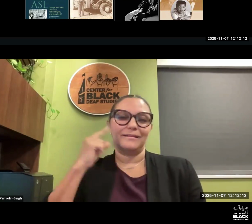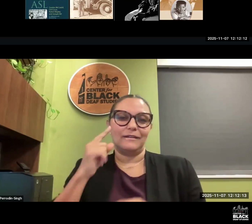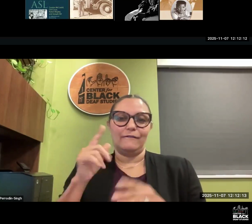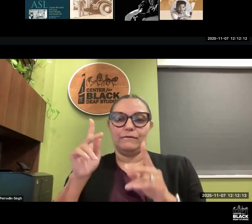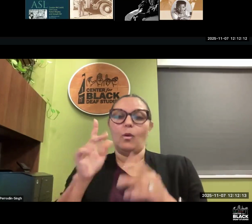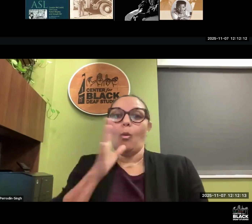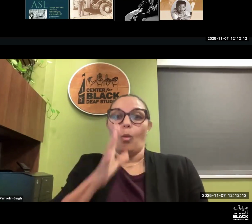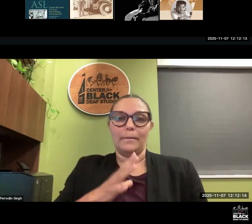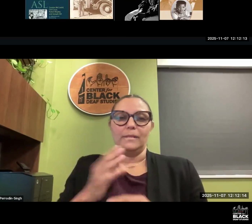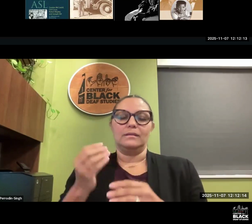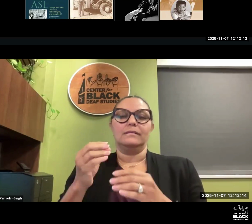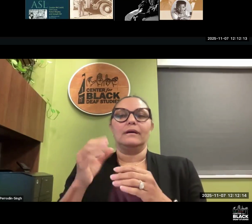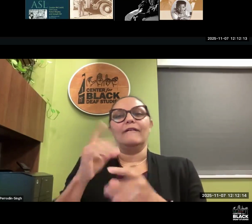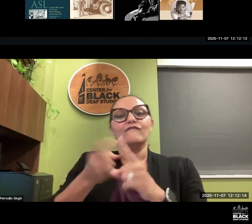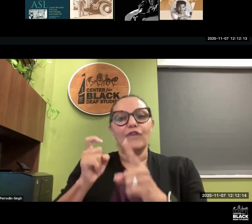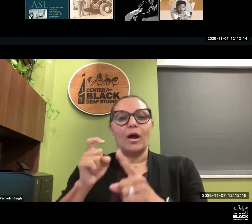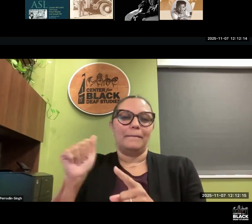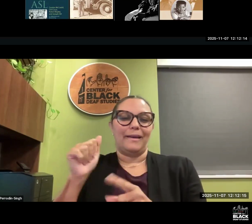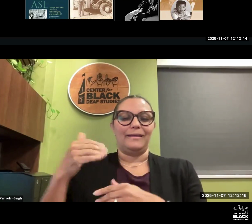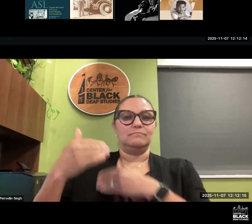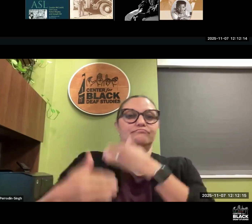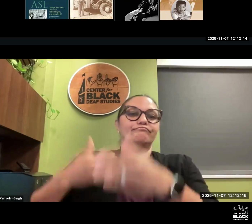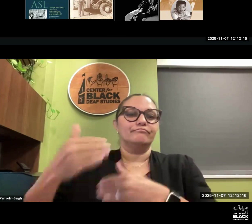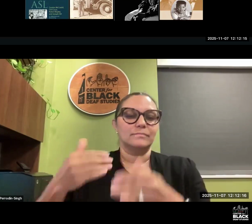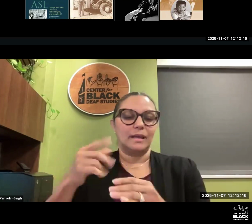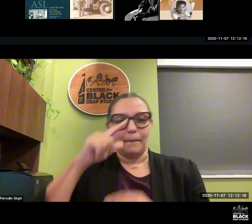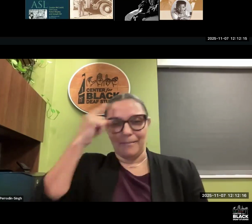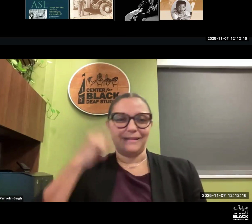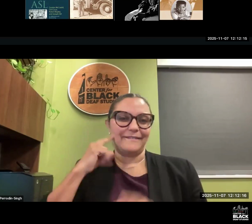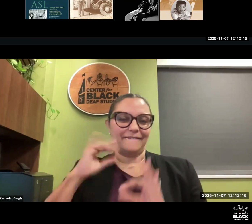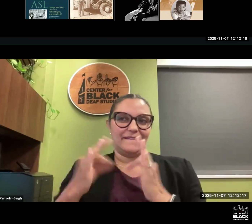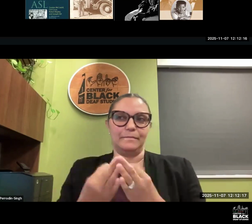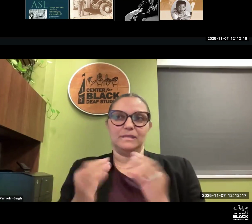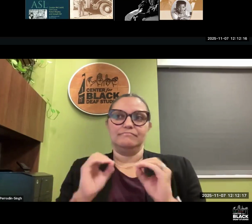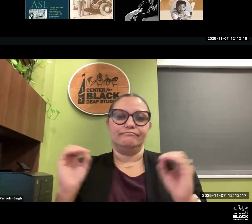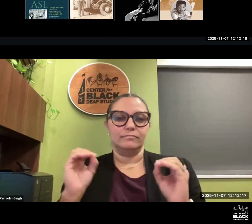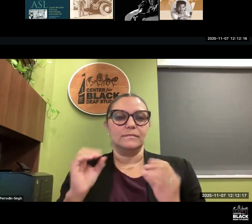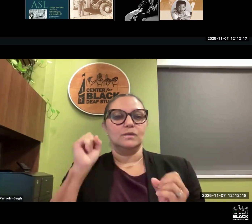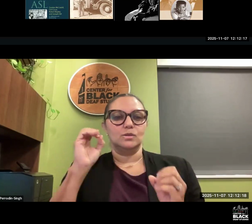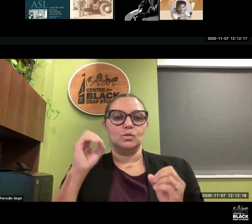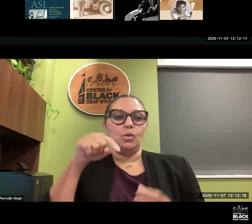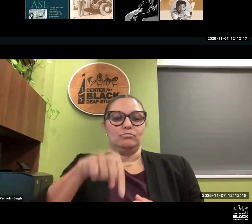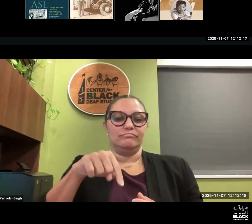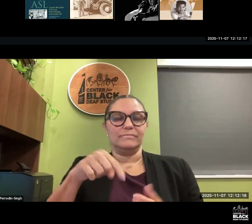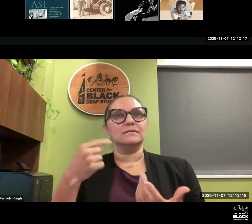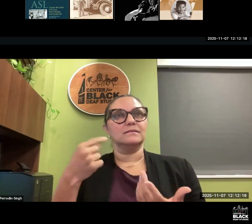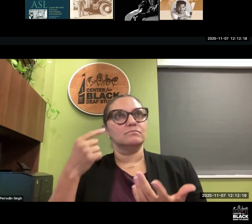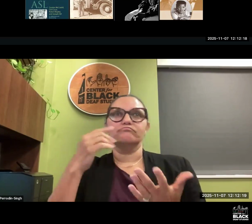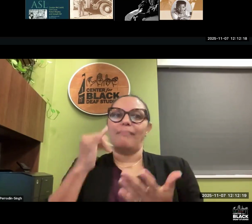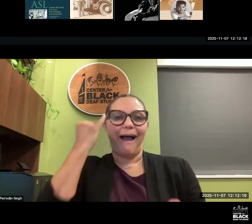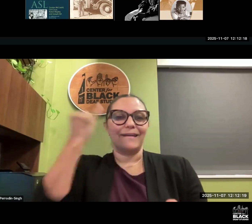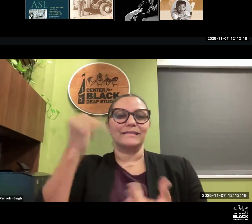There also wasn't enough research on Black deaf women who come from a multi-generational deaf